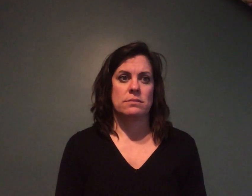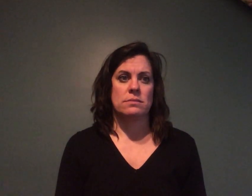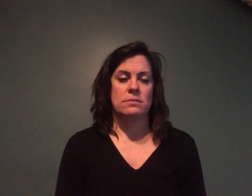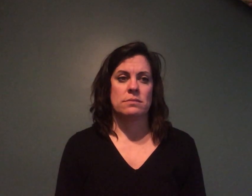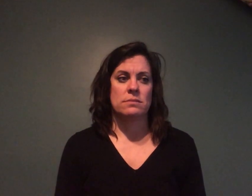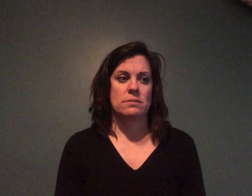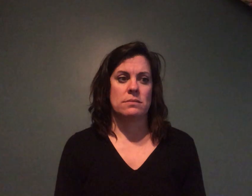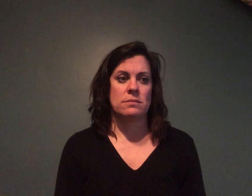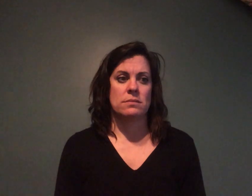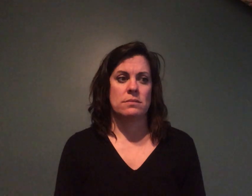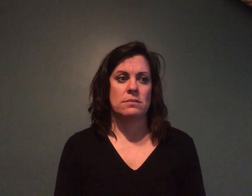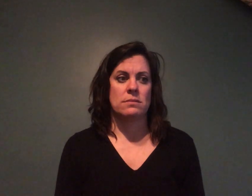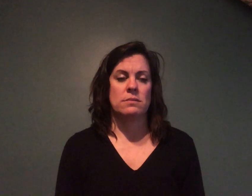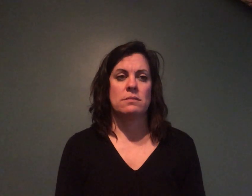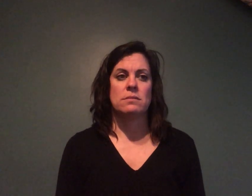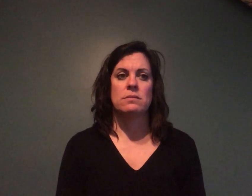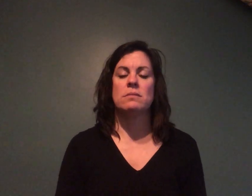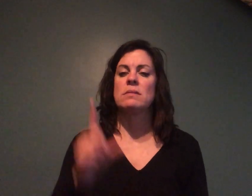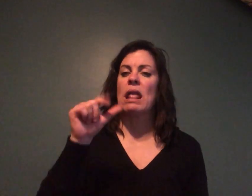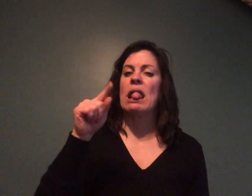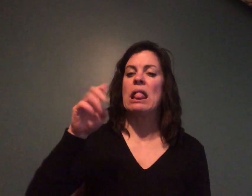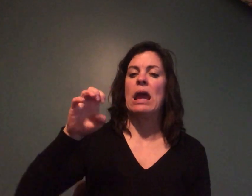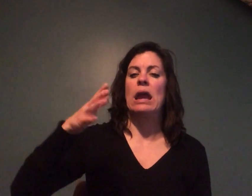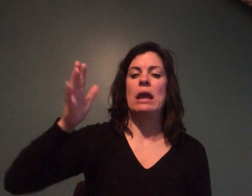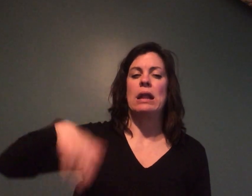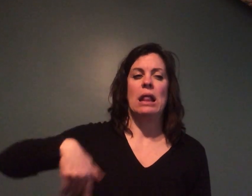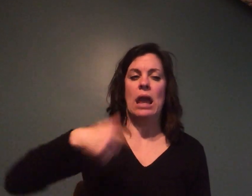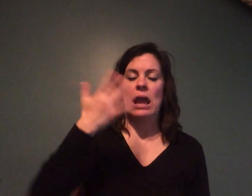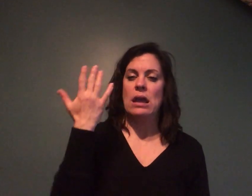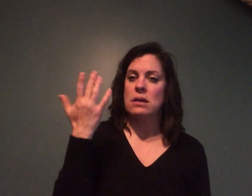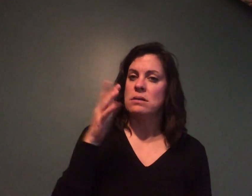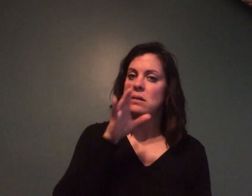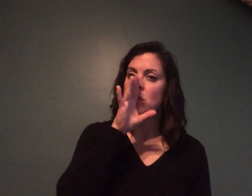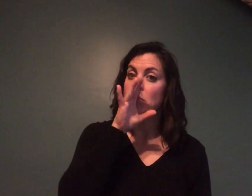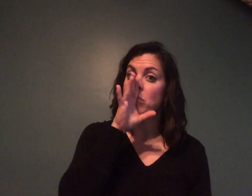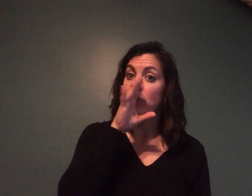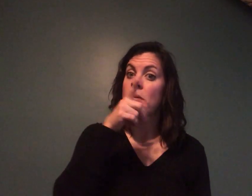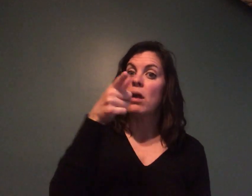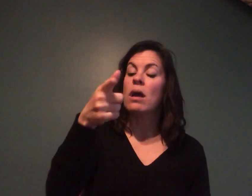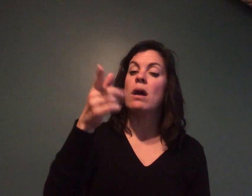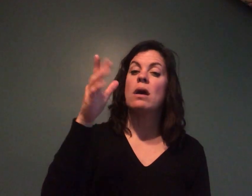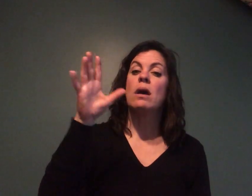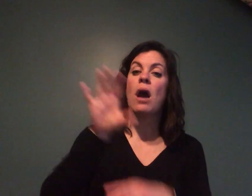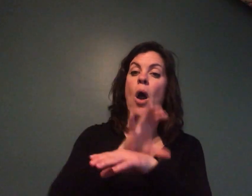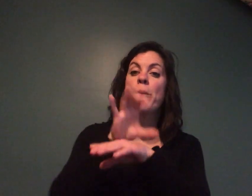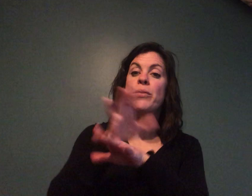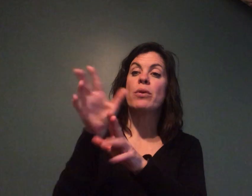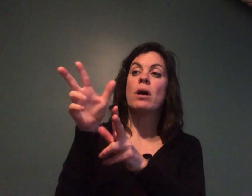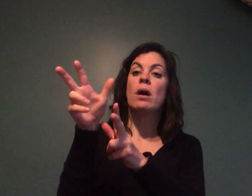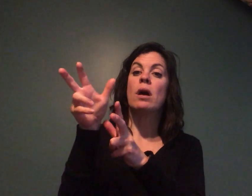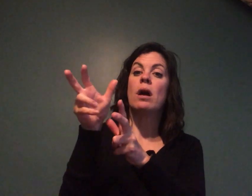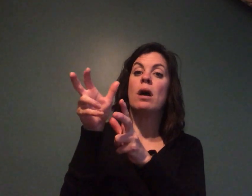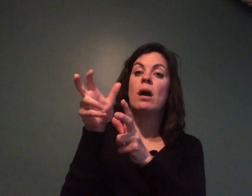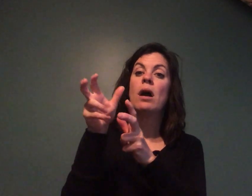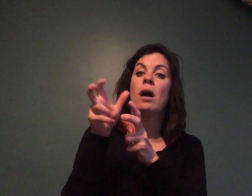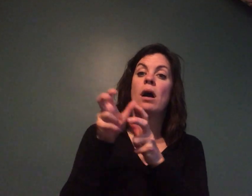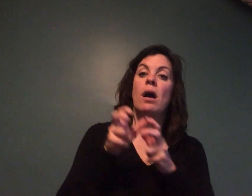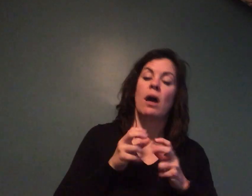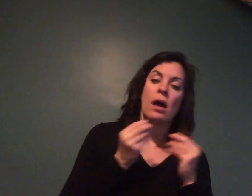her, like, I see her mouth moving, but it's no sound. Maybe she's on delay then. All right. But